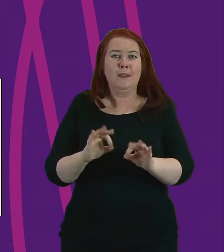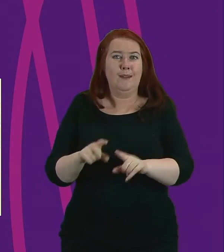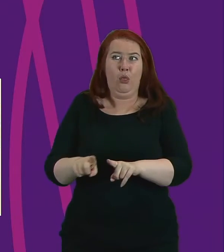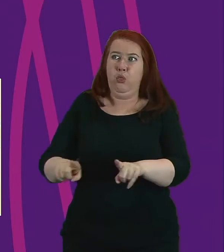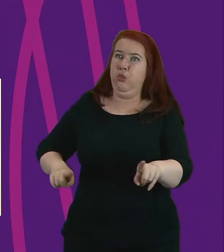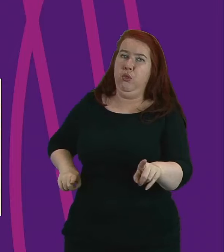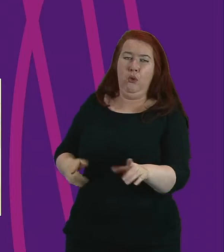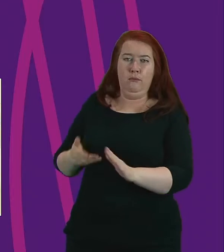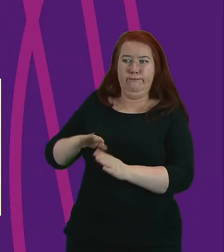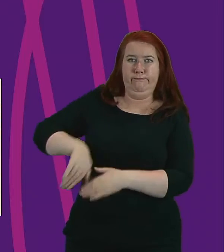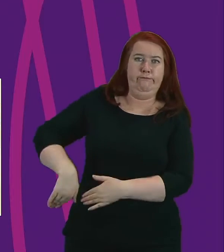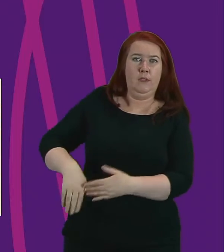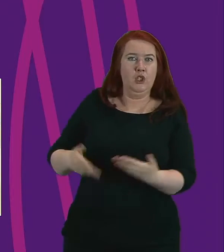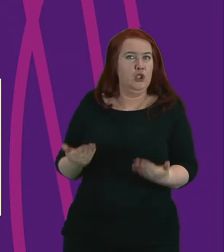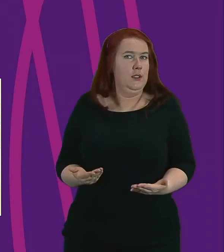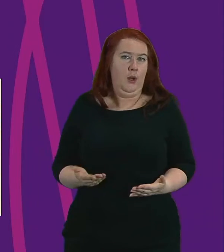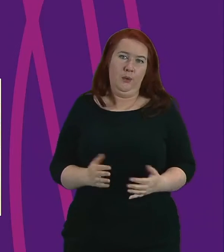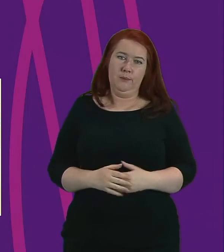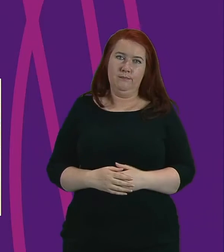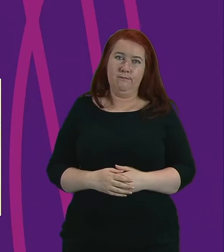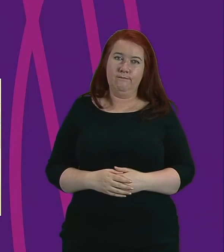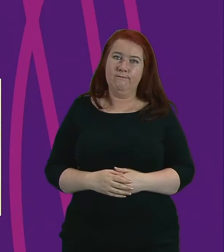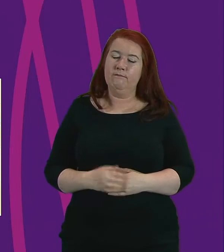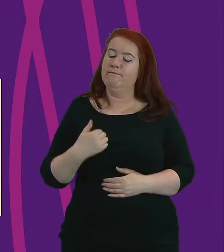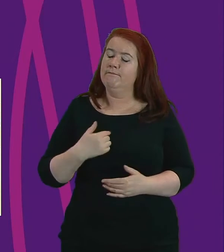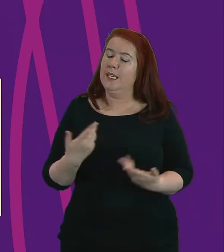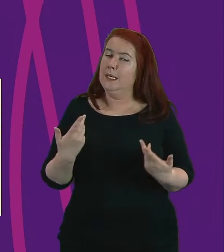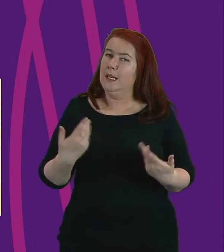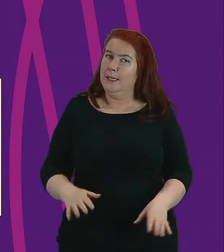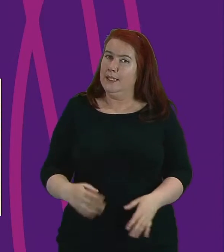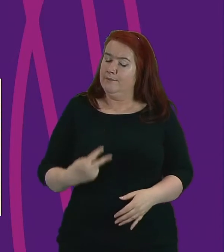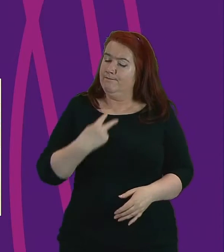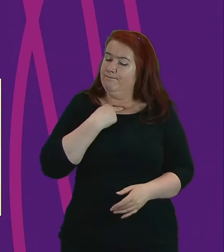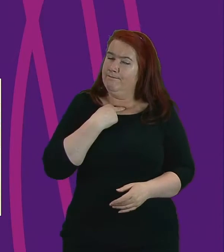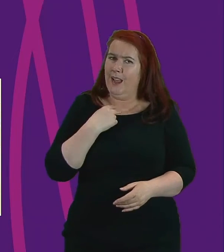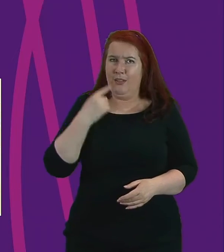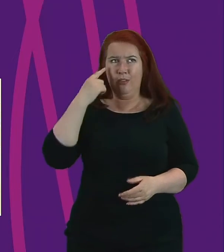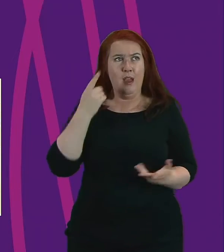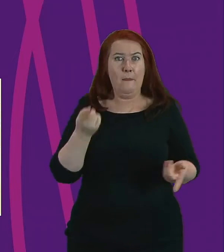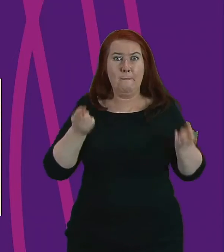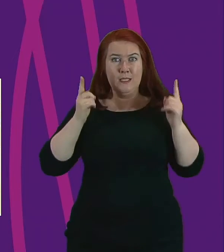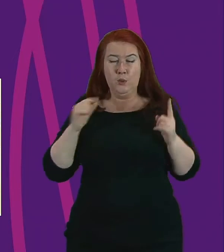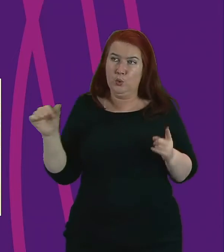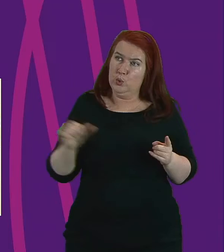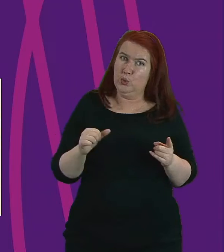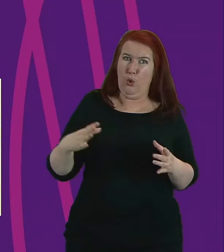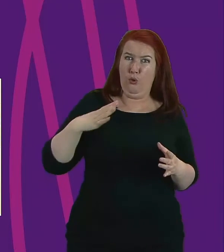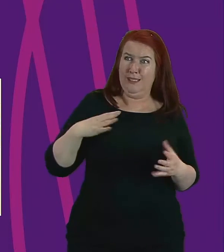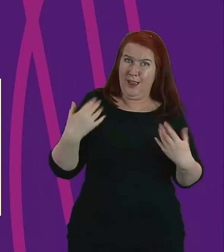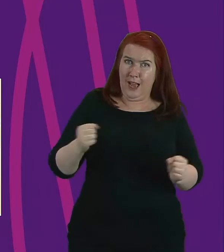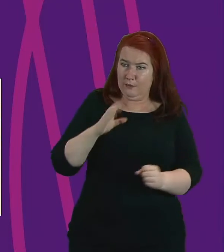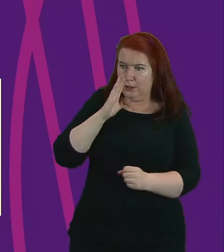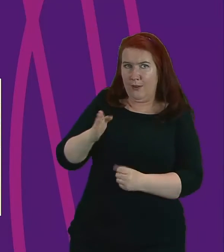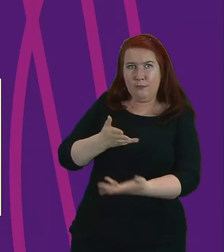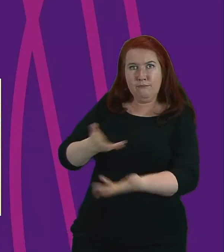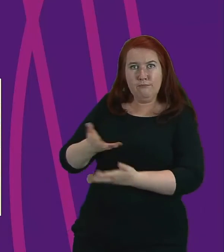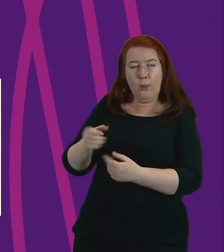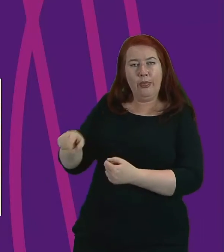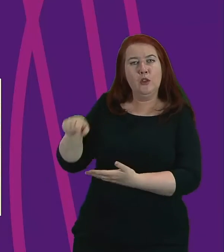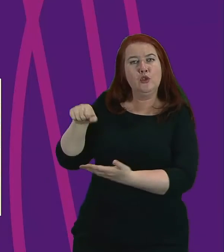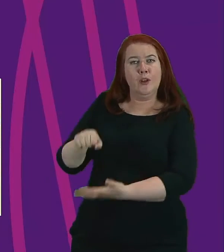right now. I have been disappointed that ministers have not already had direct discussions with the Chancellor about